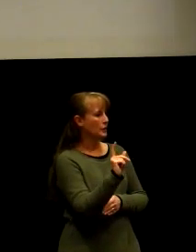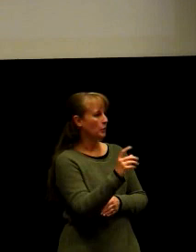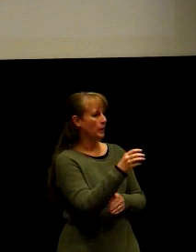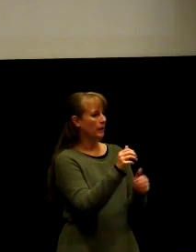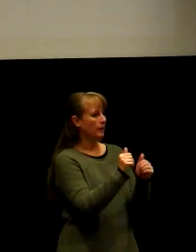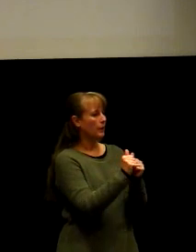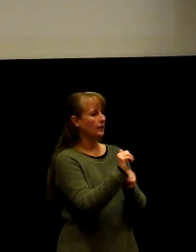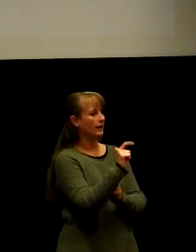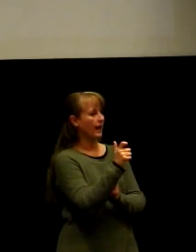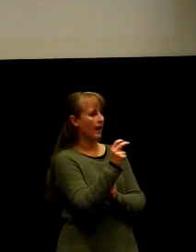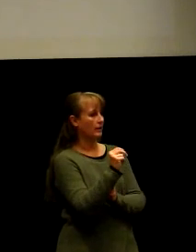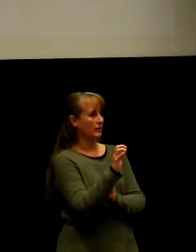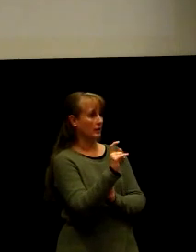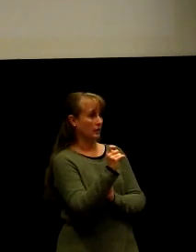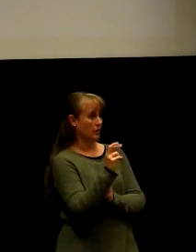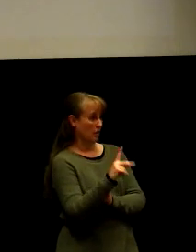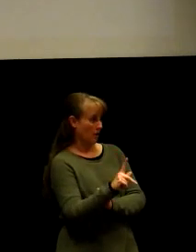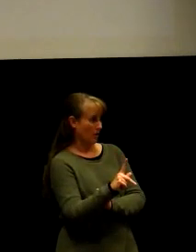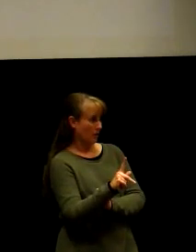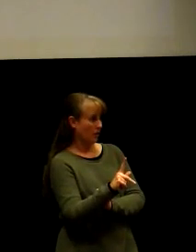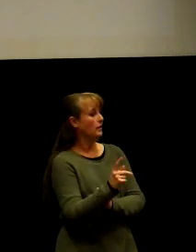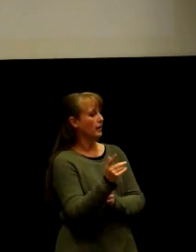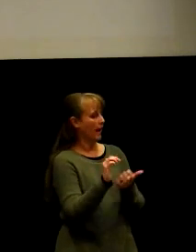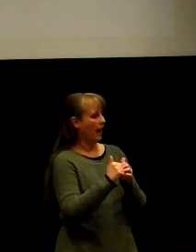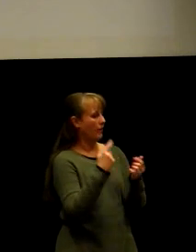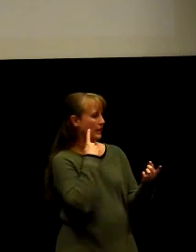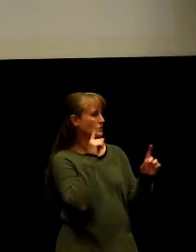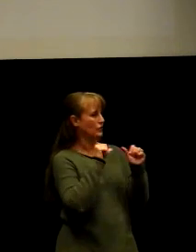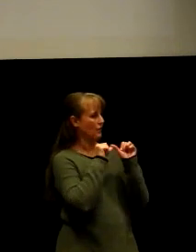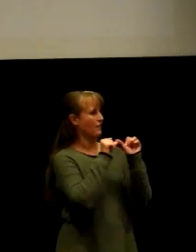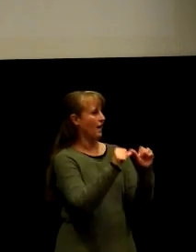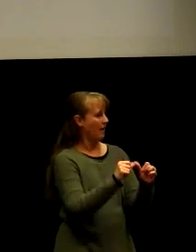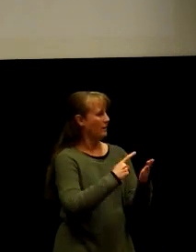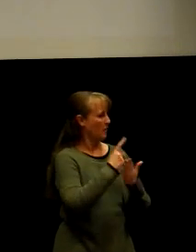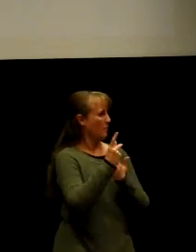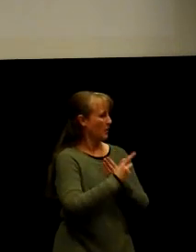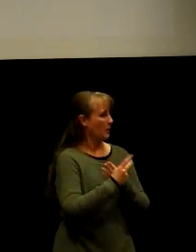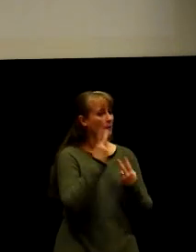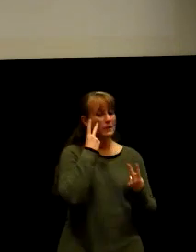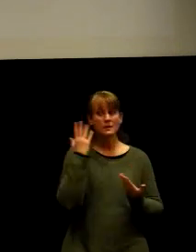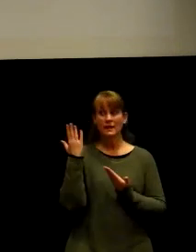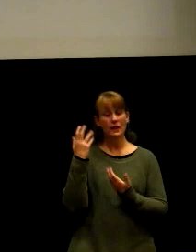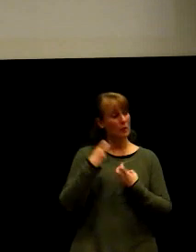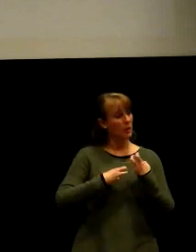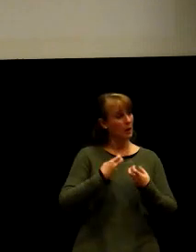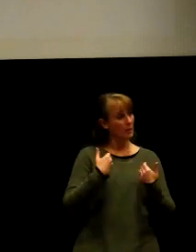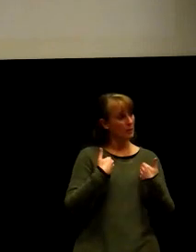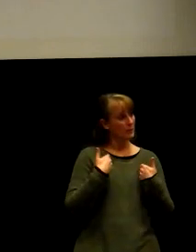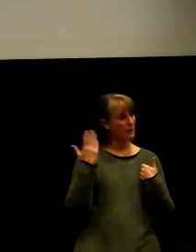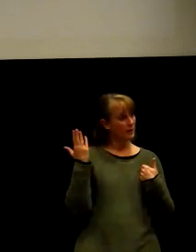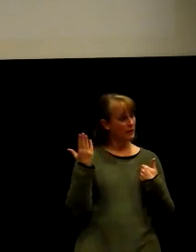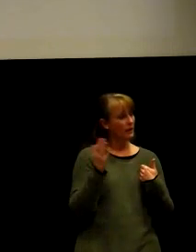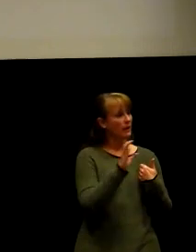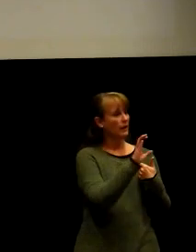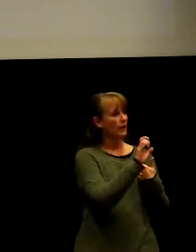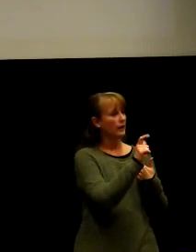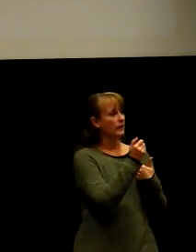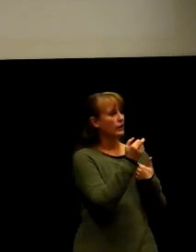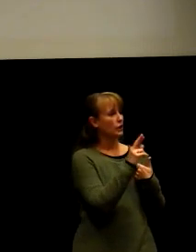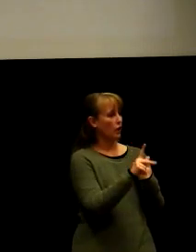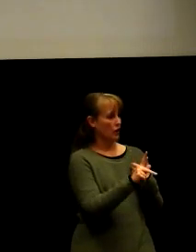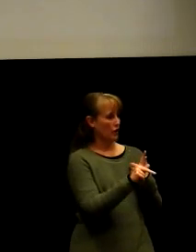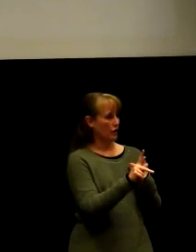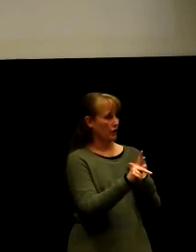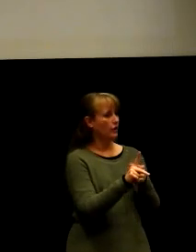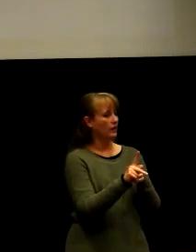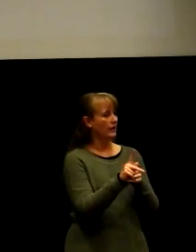had to survive the Apollo program. And I'm referring up here to the problem that Clark